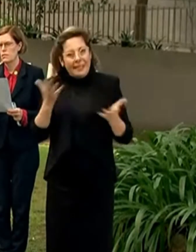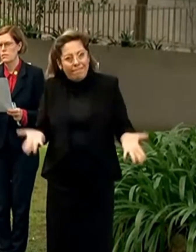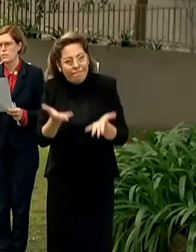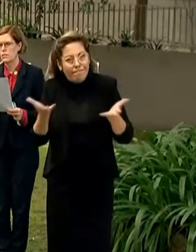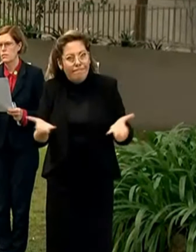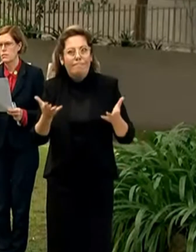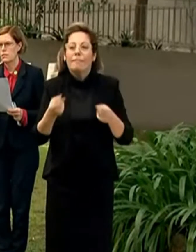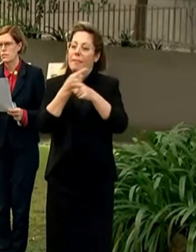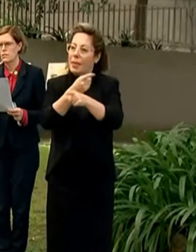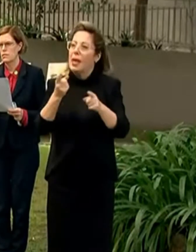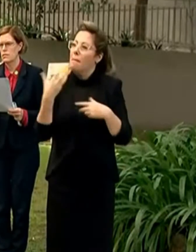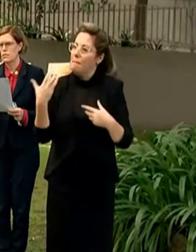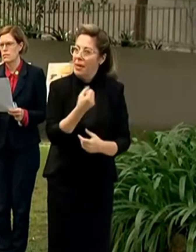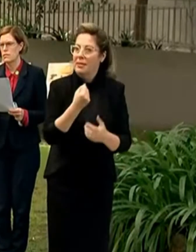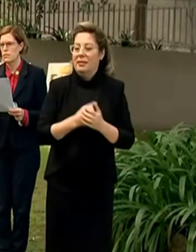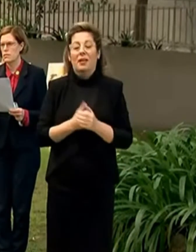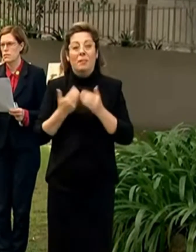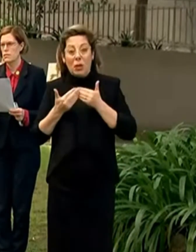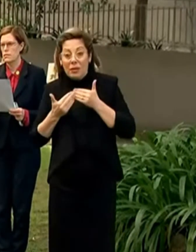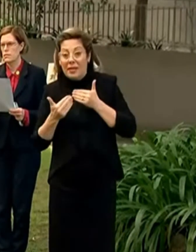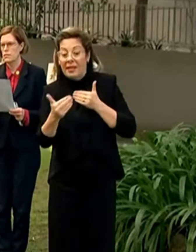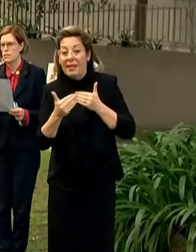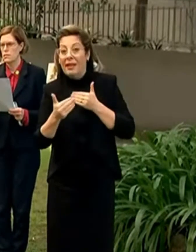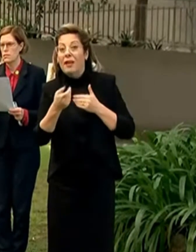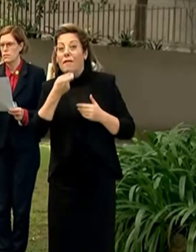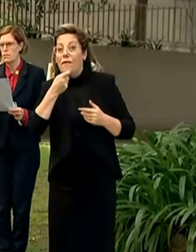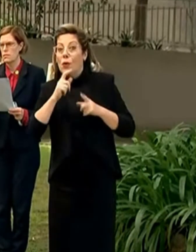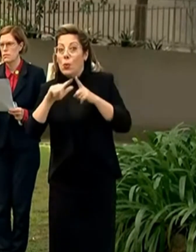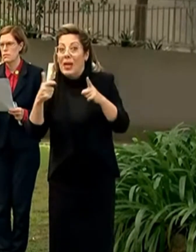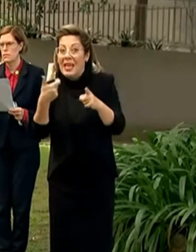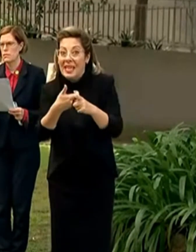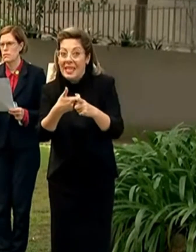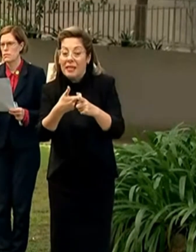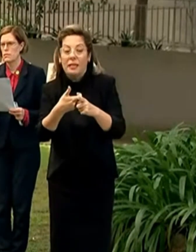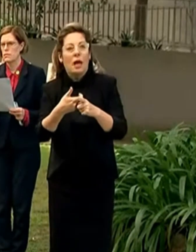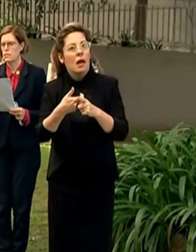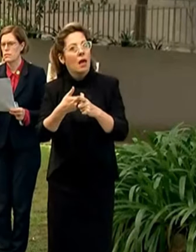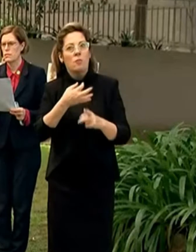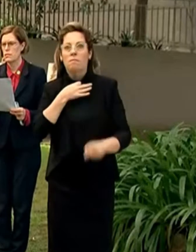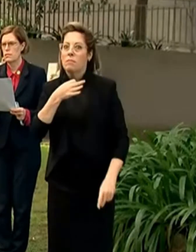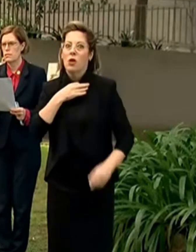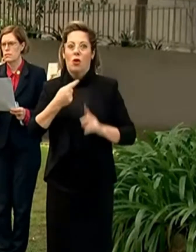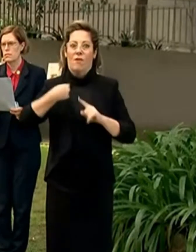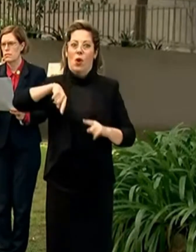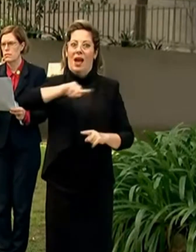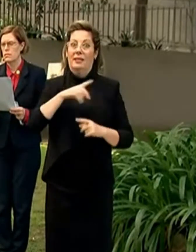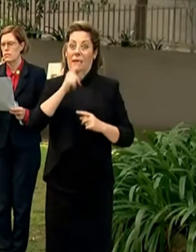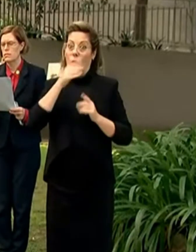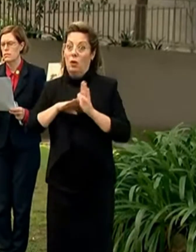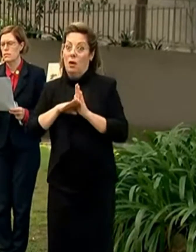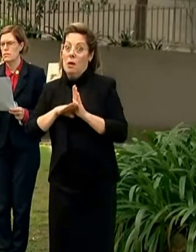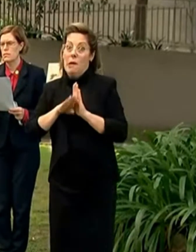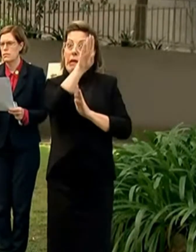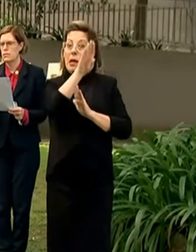can't stress enough how critical the next few weeks are. When we learned of how critical the situation was in Victoria, we said, you know, New